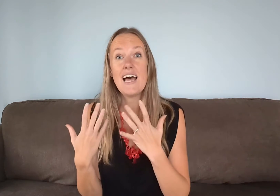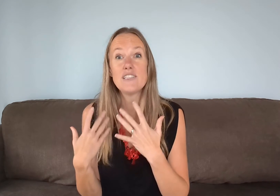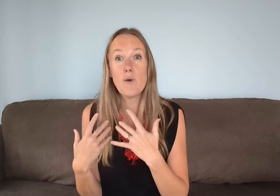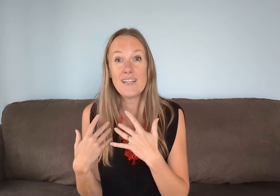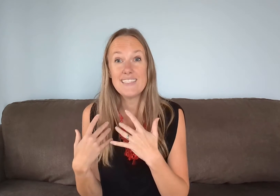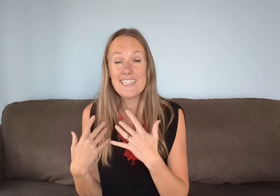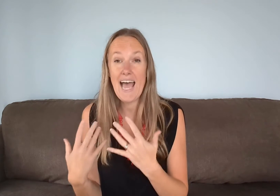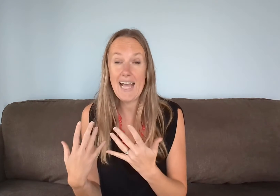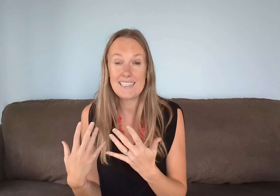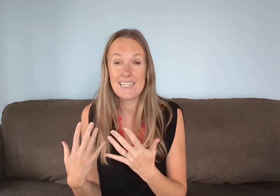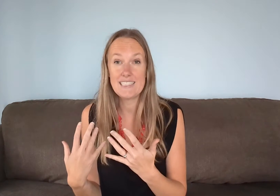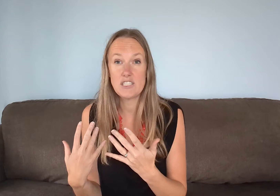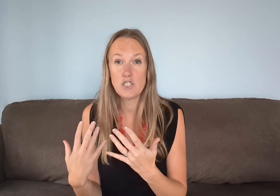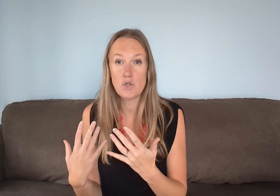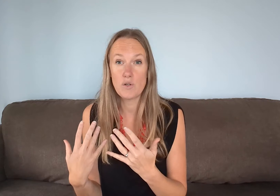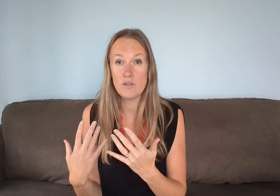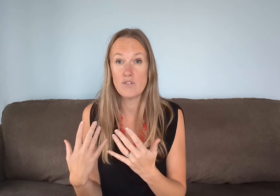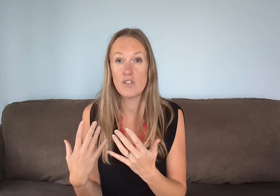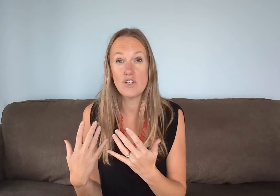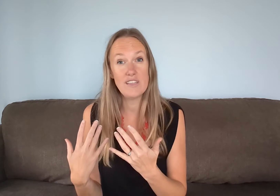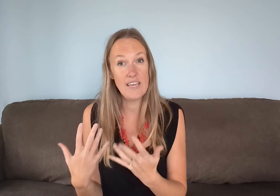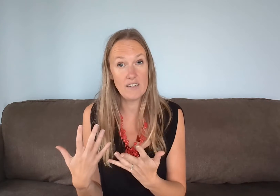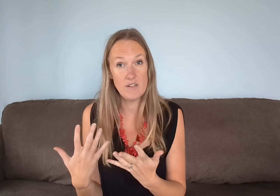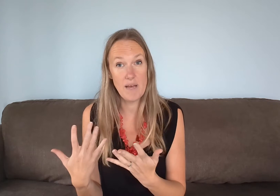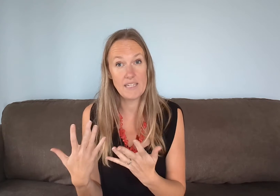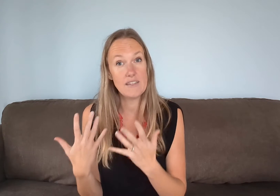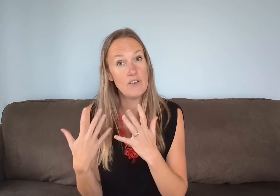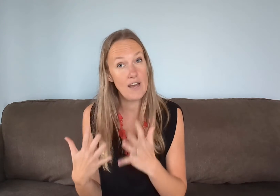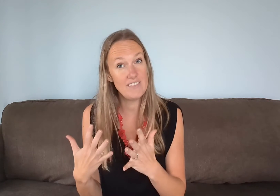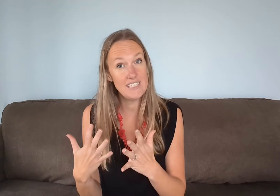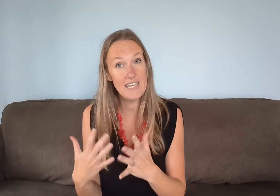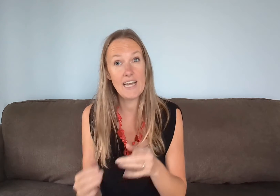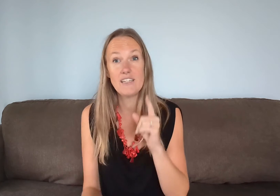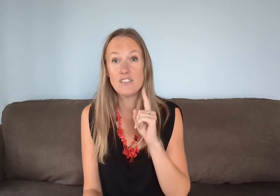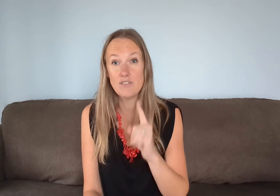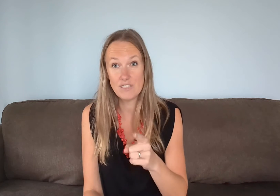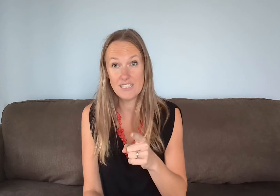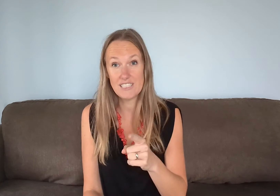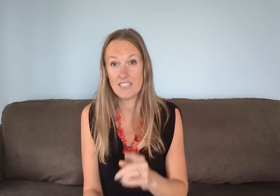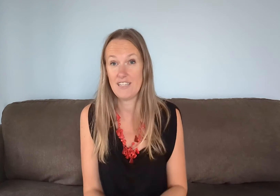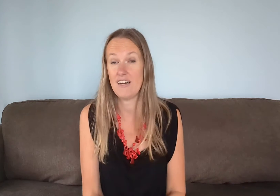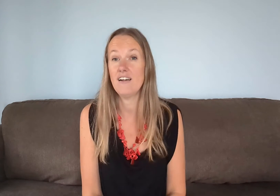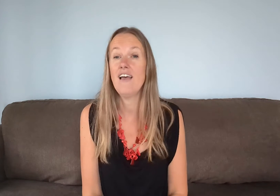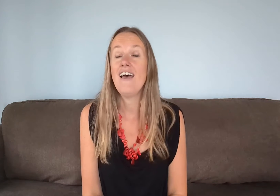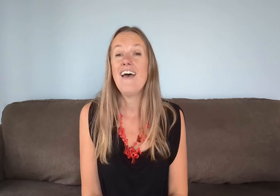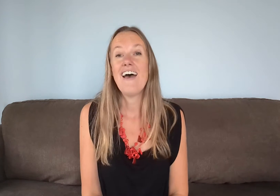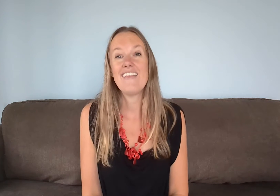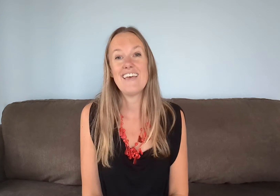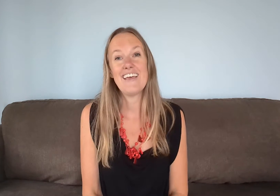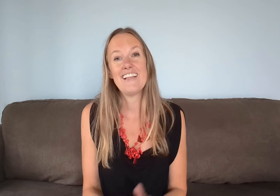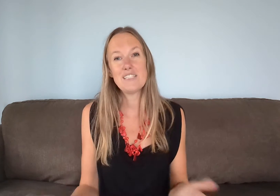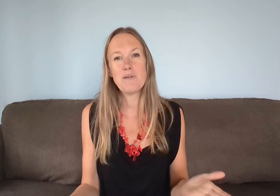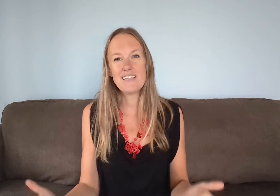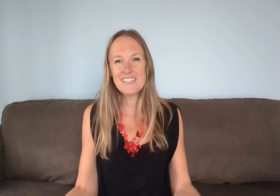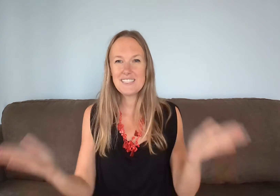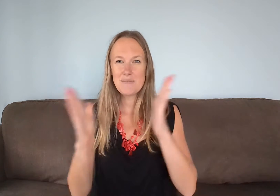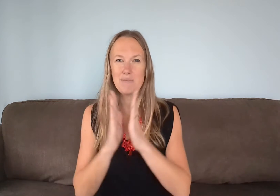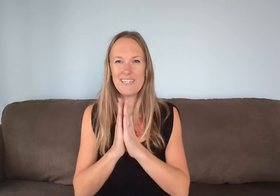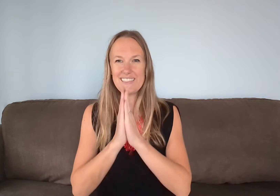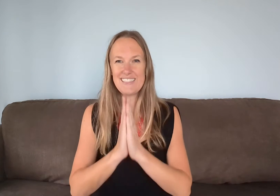as well as to access the tutorial for learning the alphabet. If you haven't done that, you should really start there. And then last but not least, please